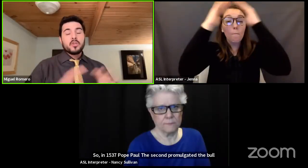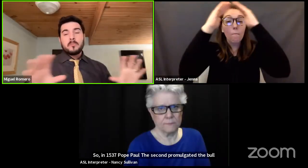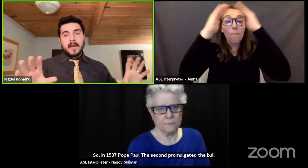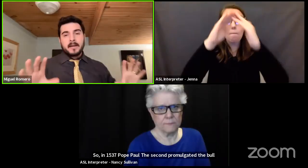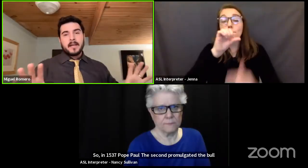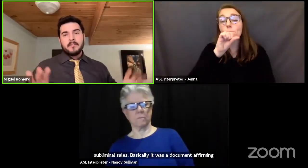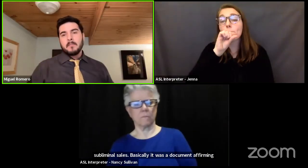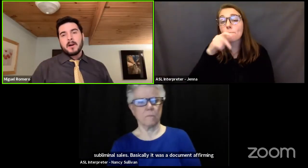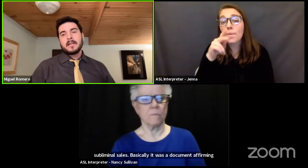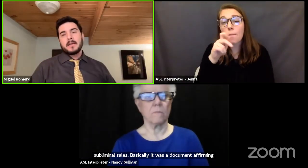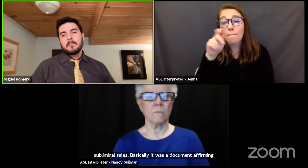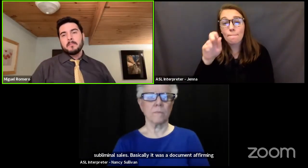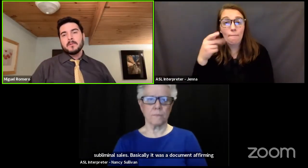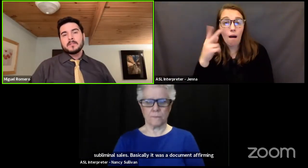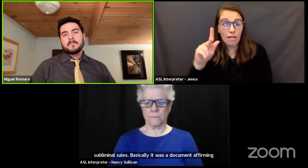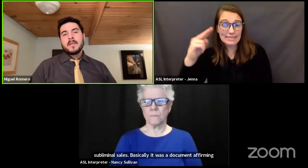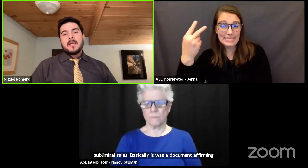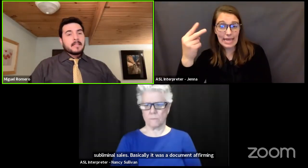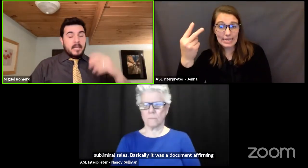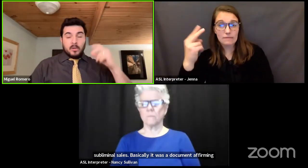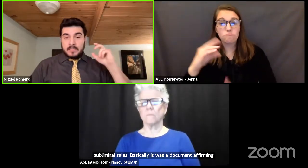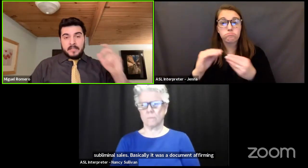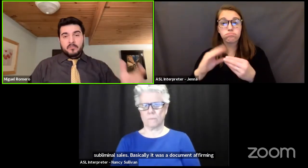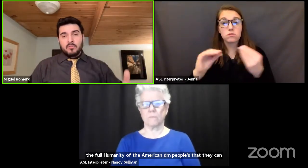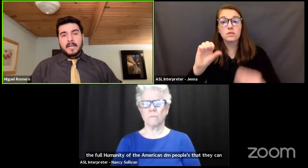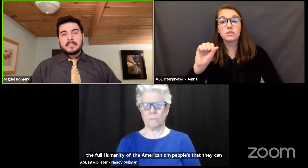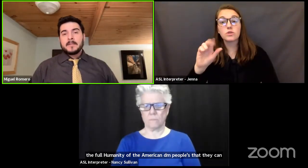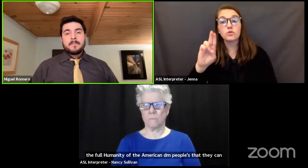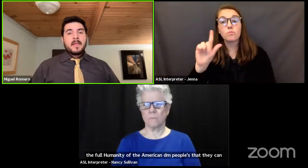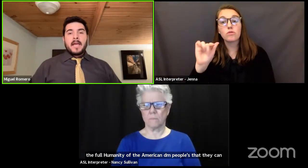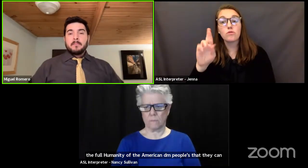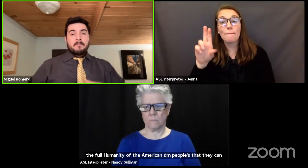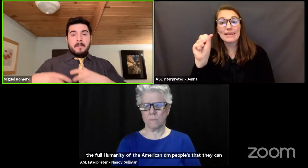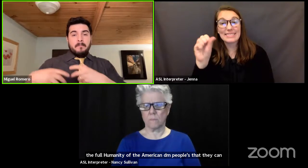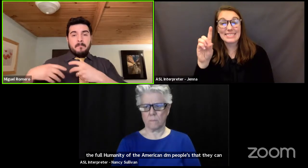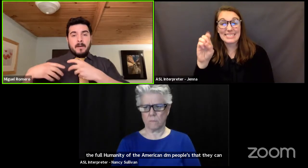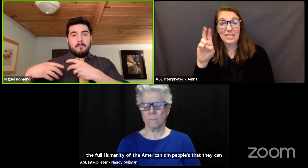affirming the full humanity of the Amerindian peoples, that they could receive Christ,